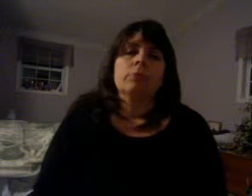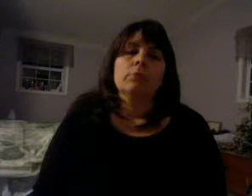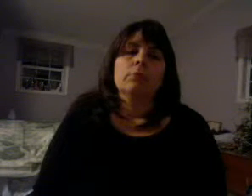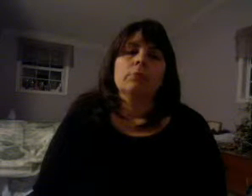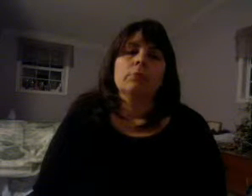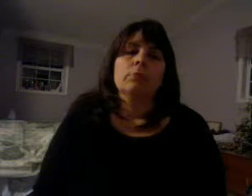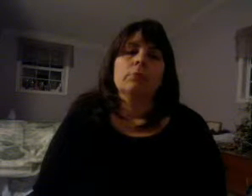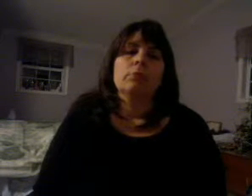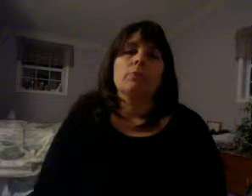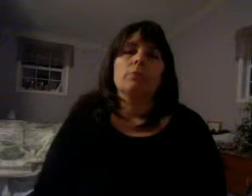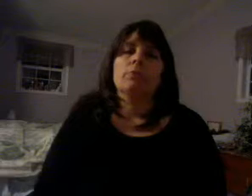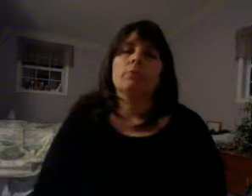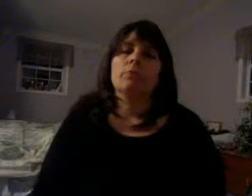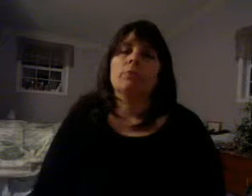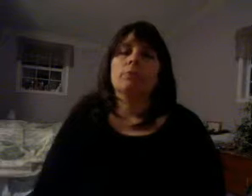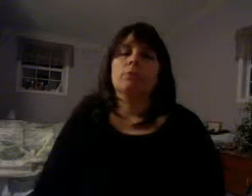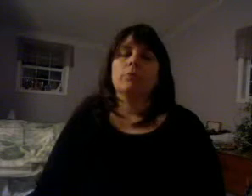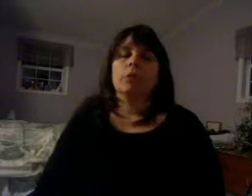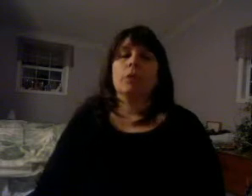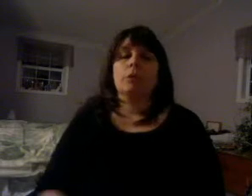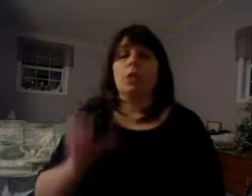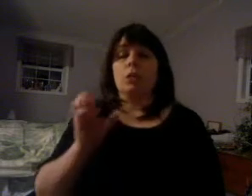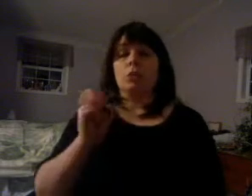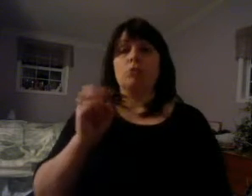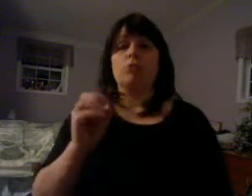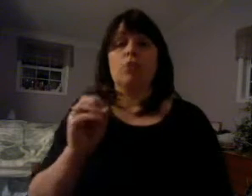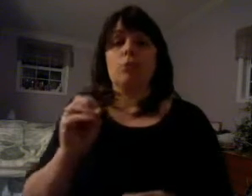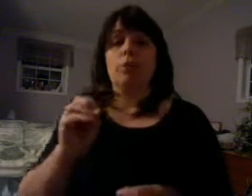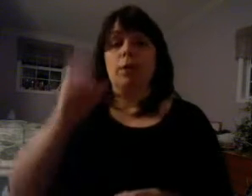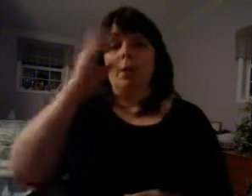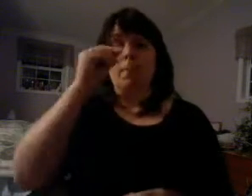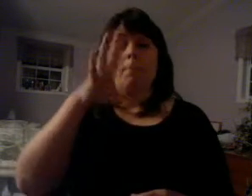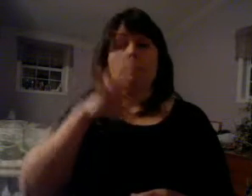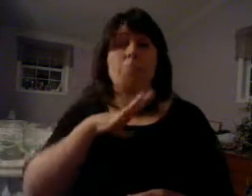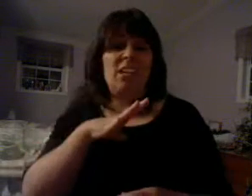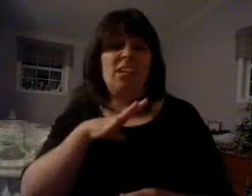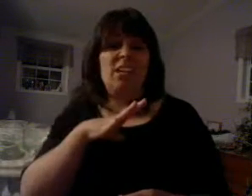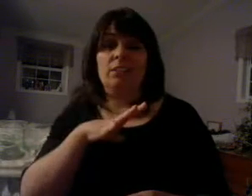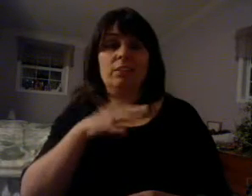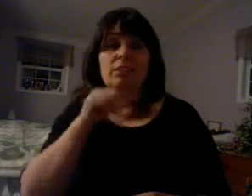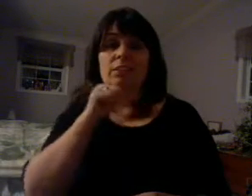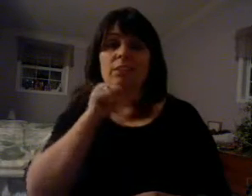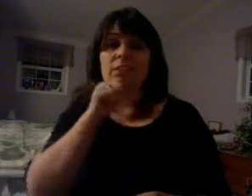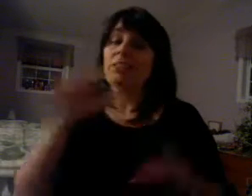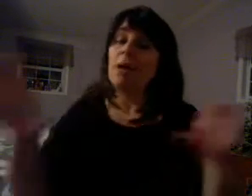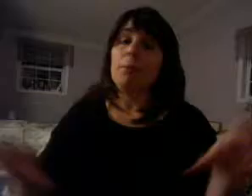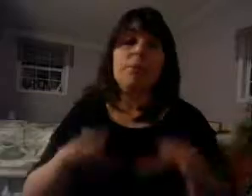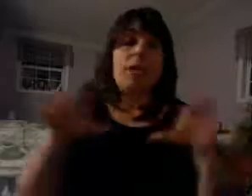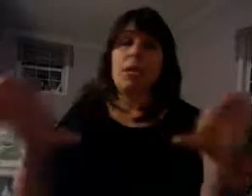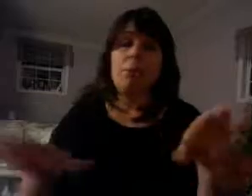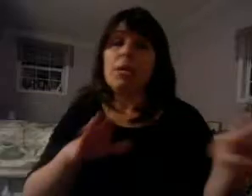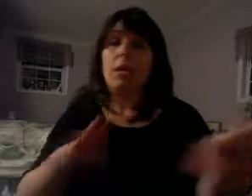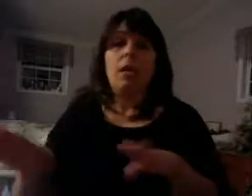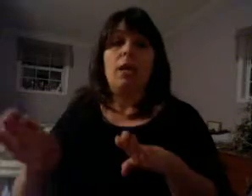in this culture, you be realistic. Man acts more or less rationally. If the odds are higher that you're going